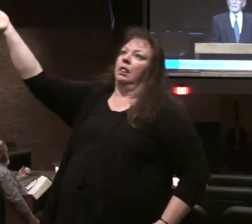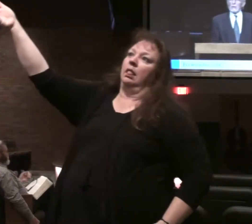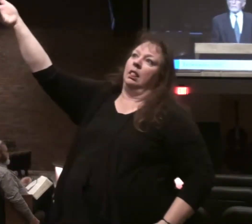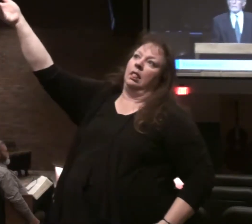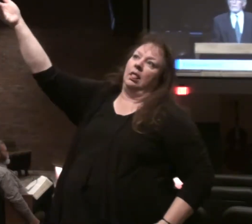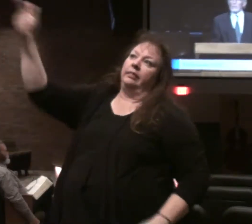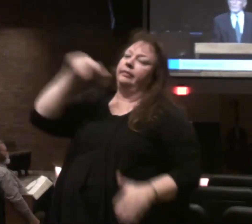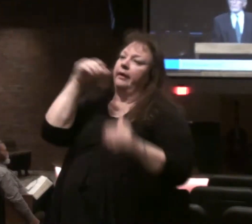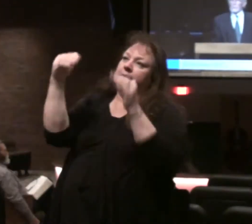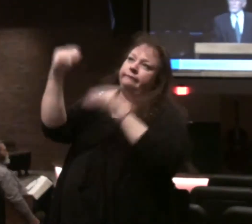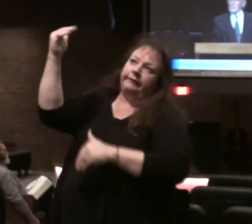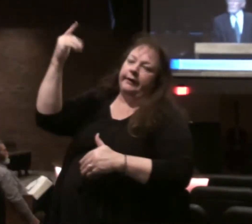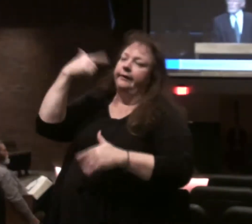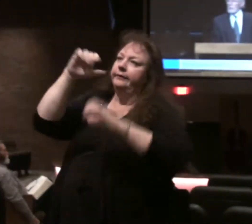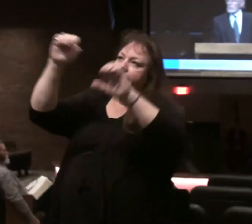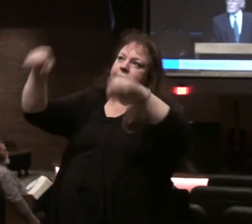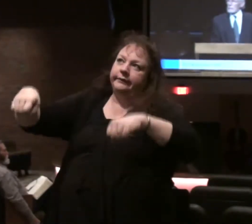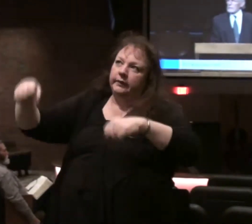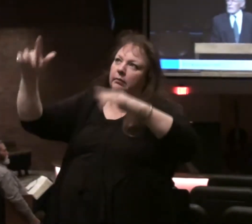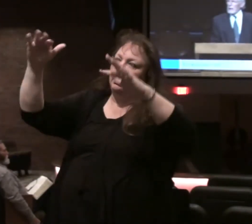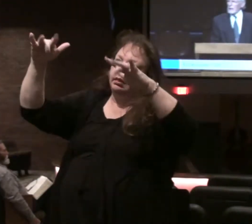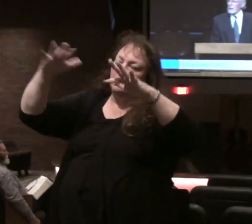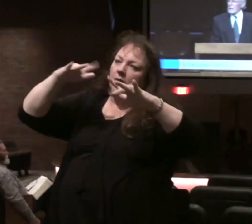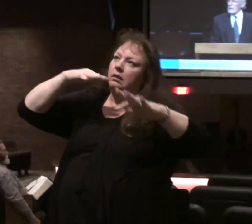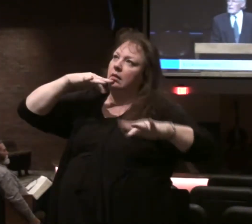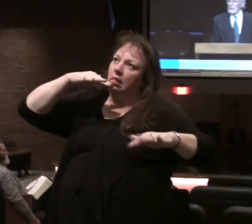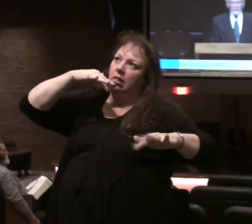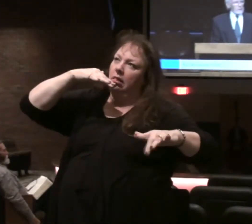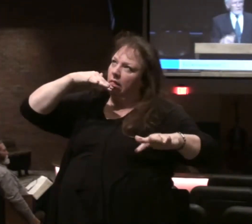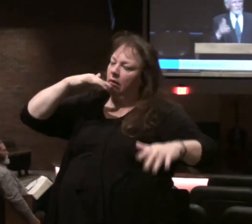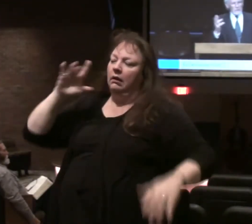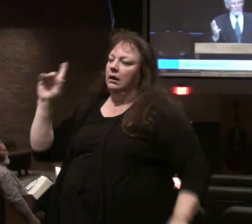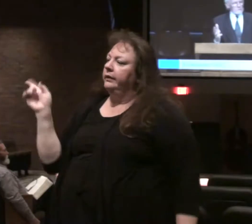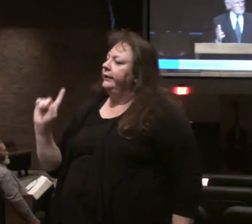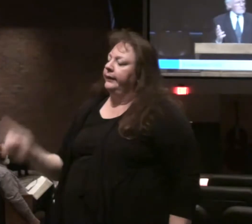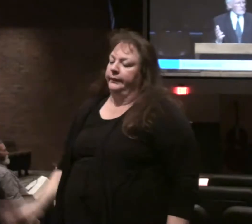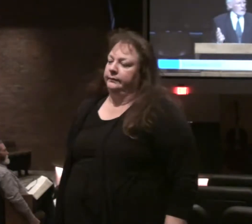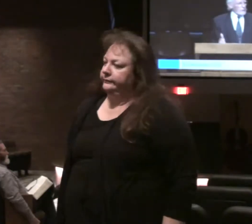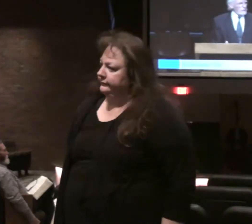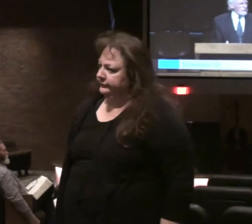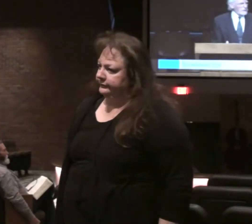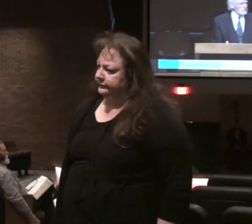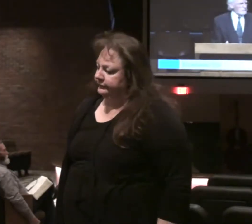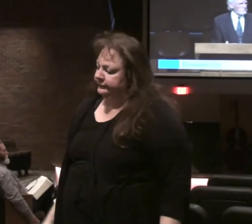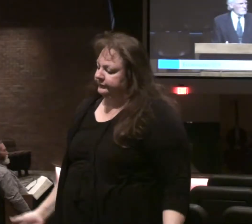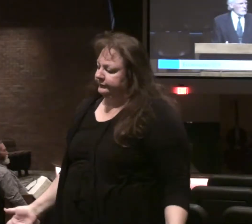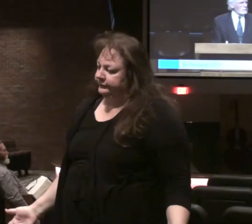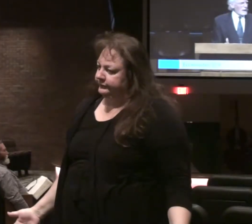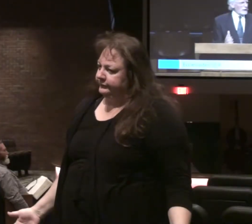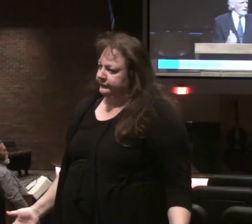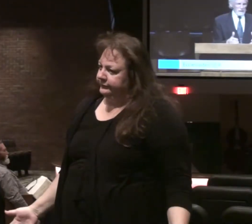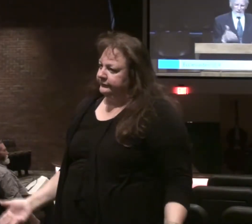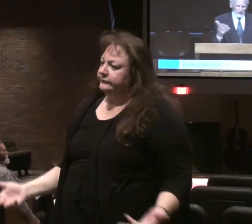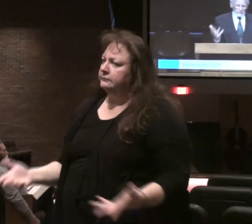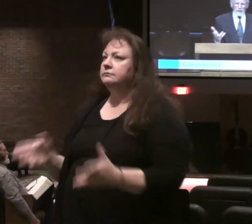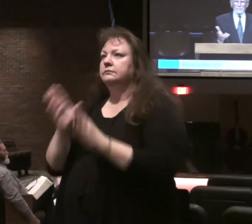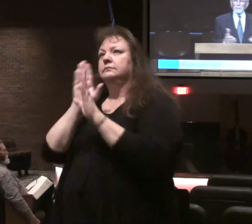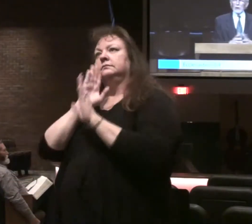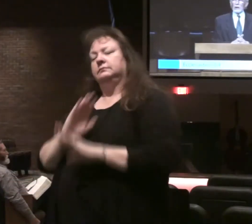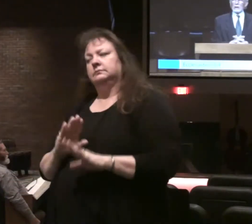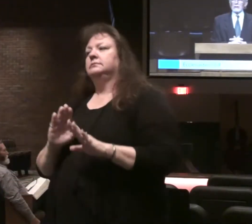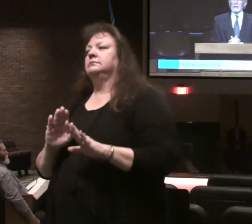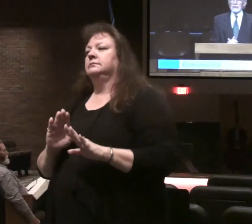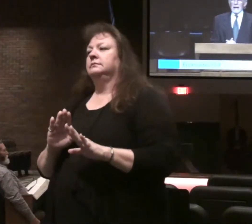the injustice of the court system in our country today, and on and on. We maintain. Every